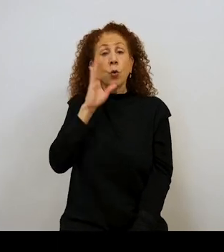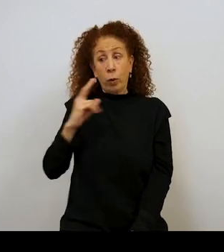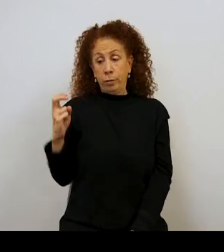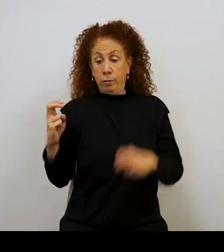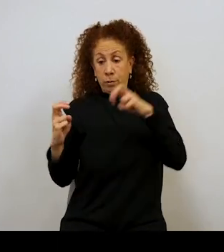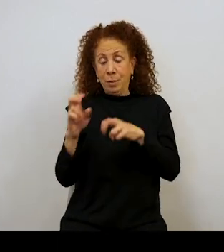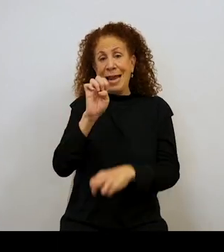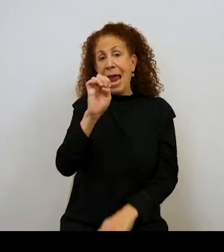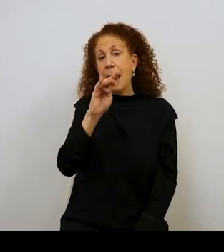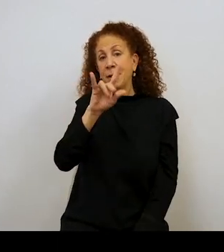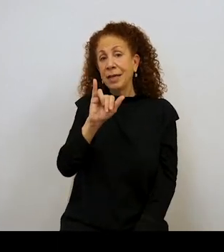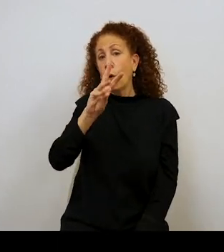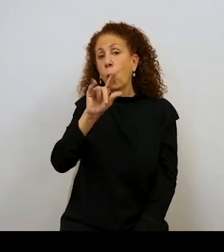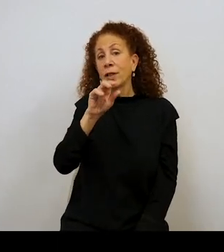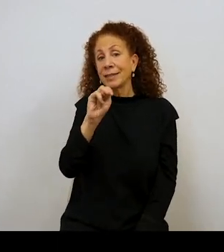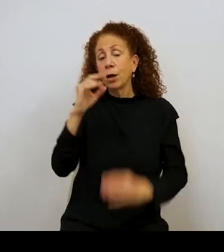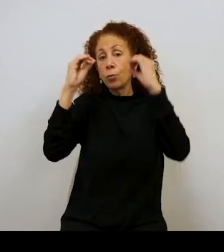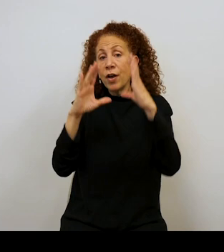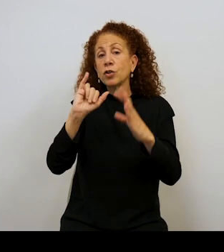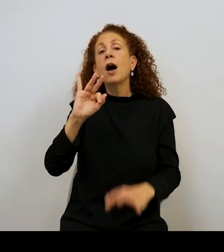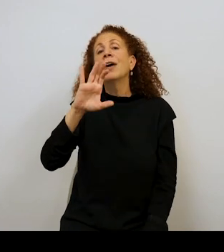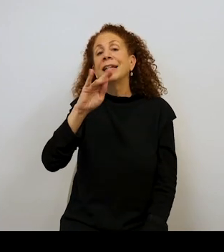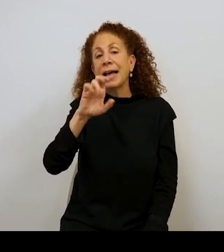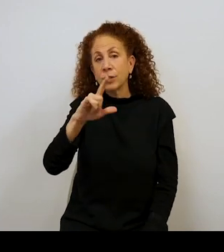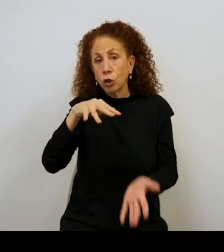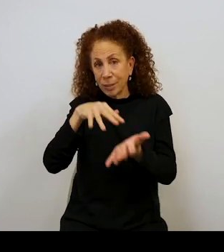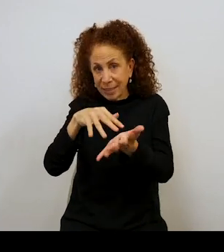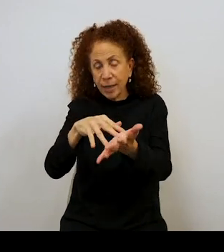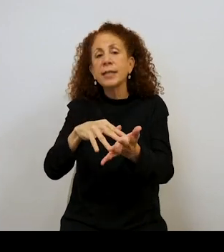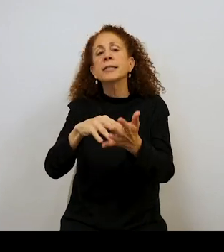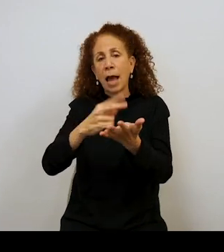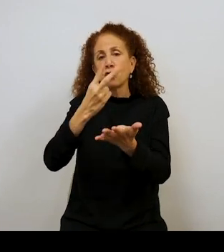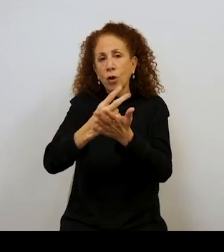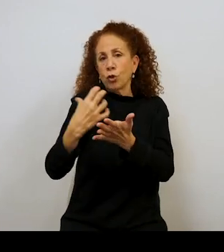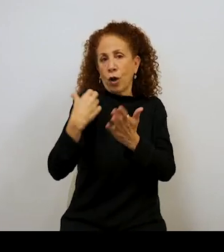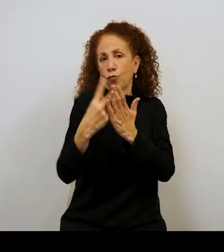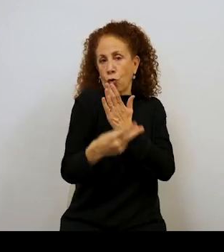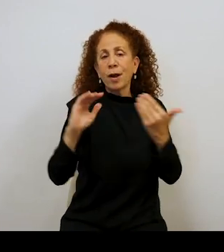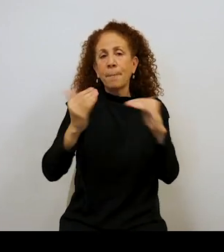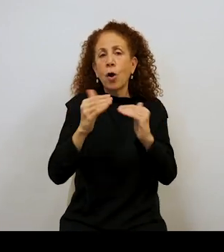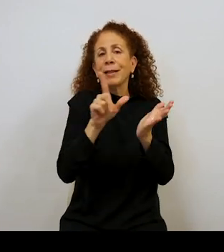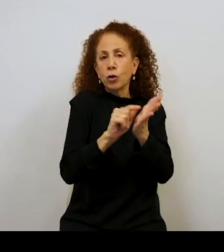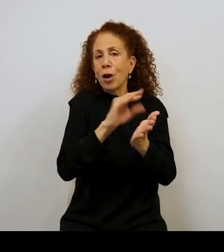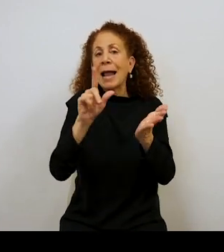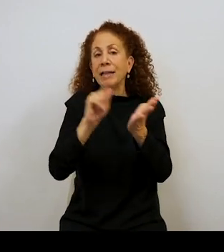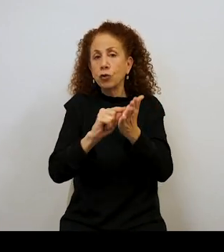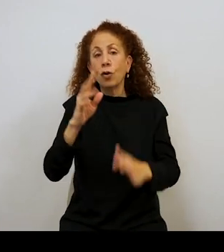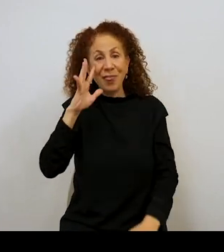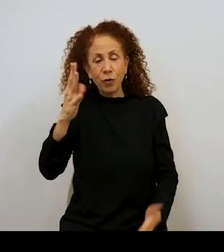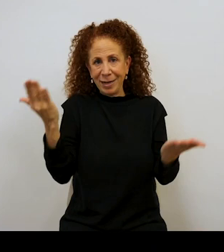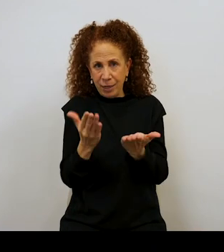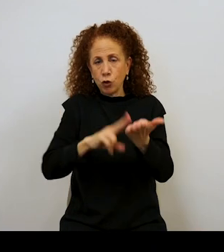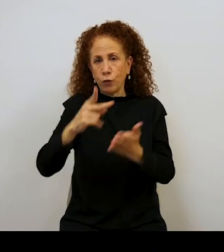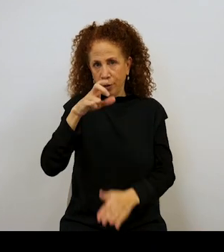with Emily Wilson, who is a professor of classical studies and graduate chair of the program in comparative literature and literary theory here at the